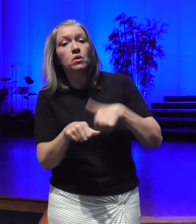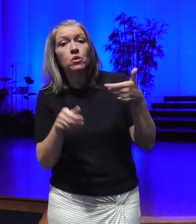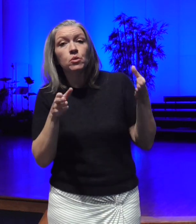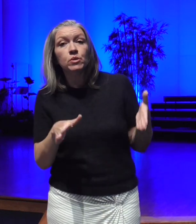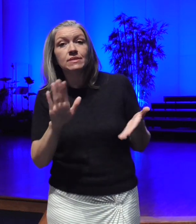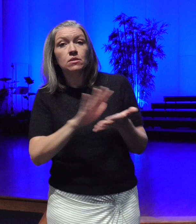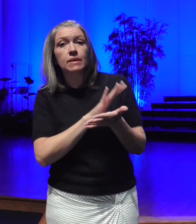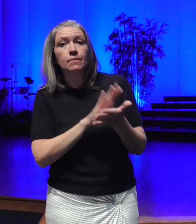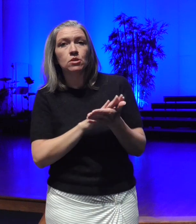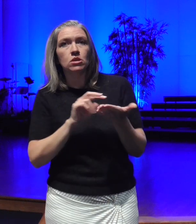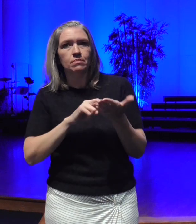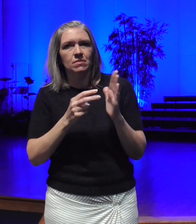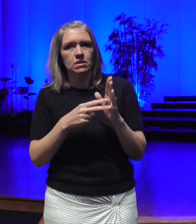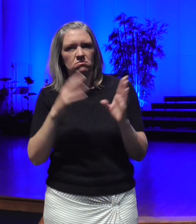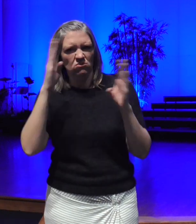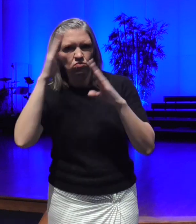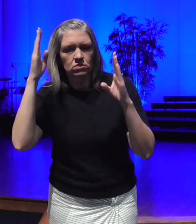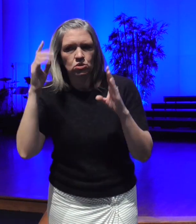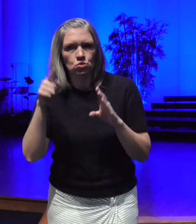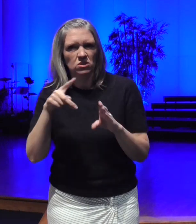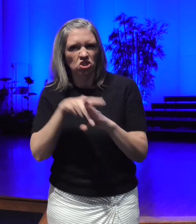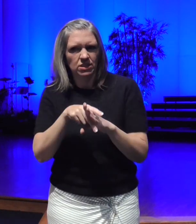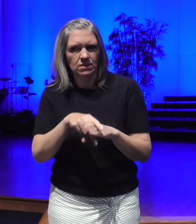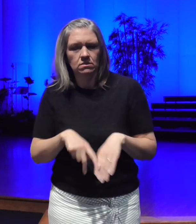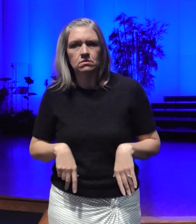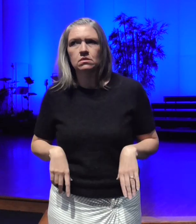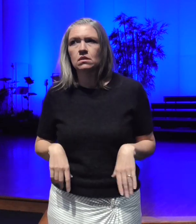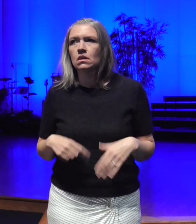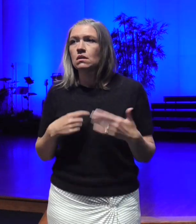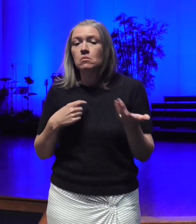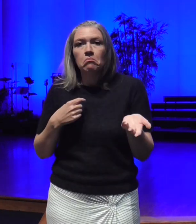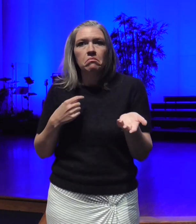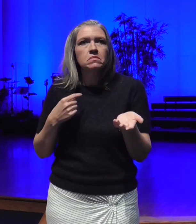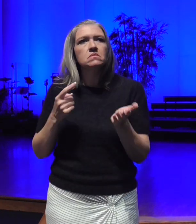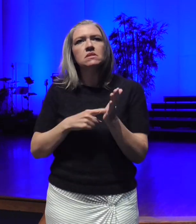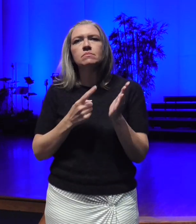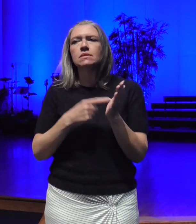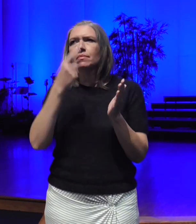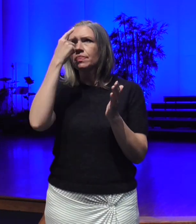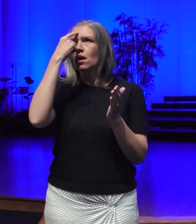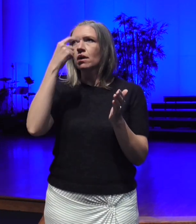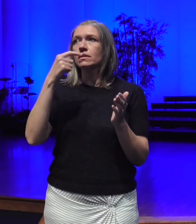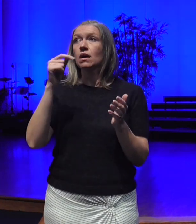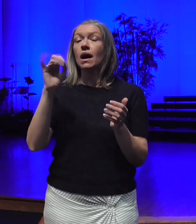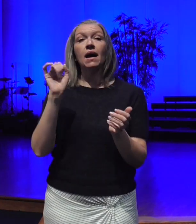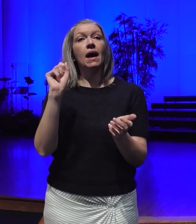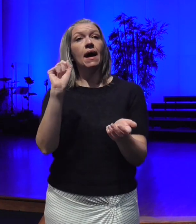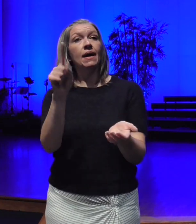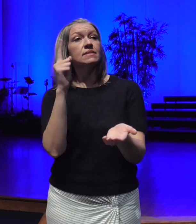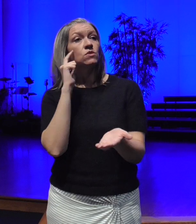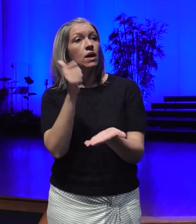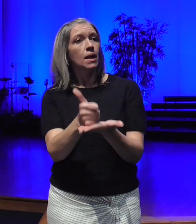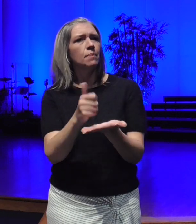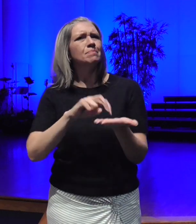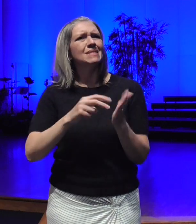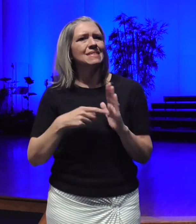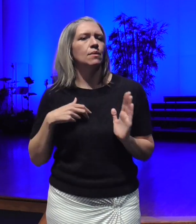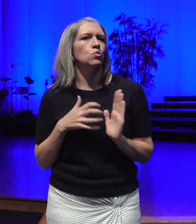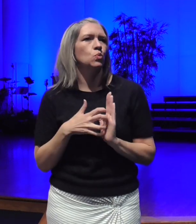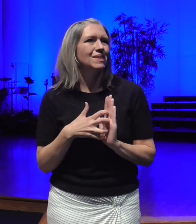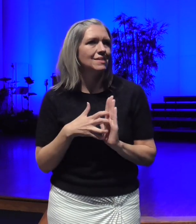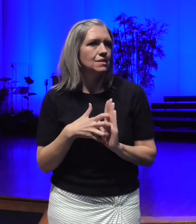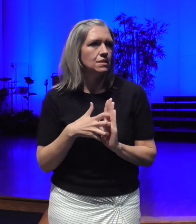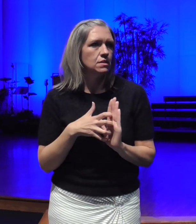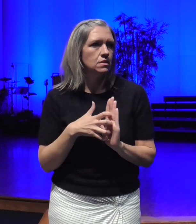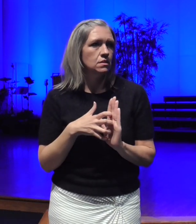right? I get that. And sometimes we thought it was a weak thing to get help. In order to be a functioning person,